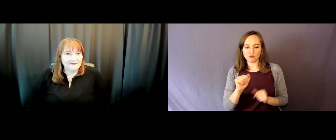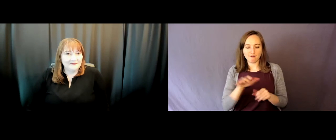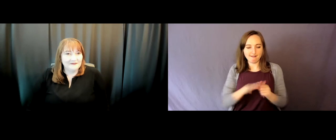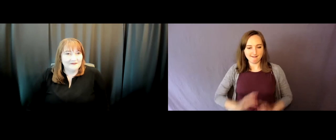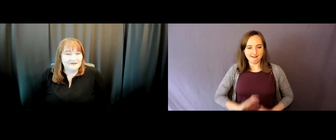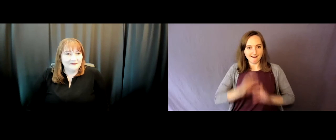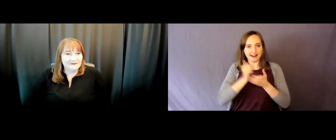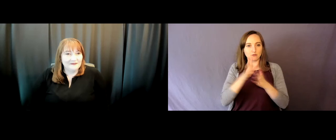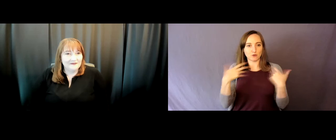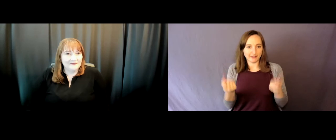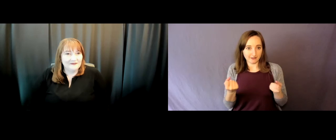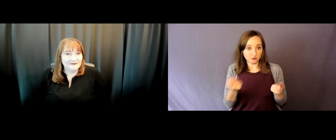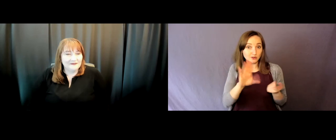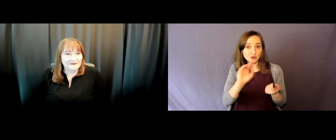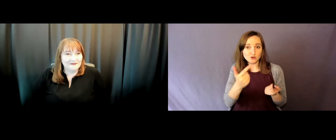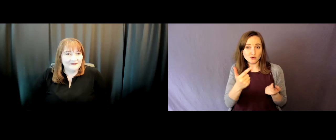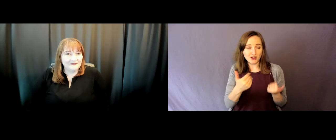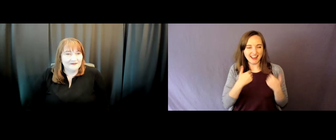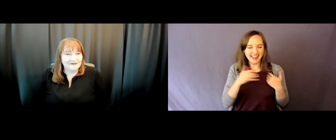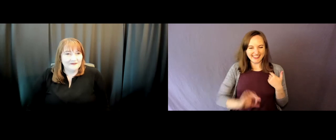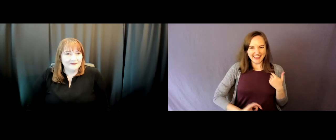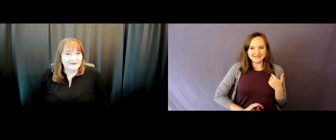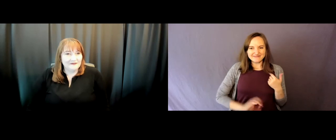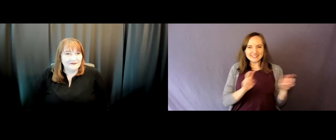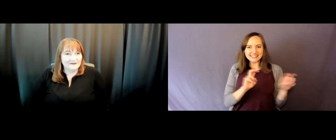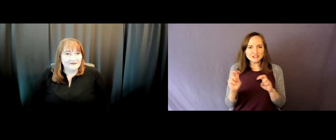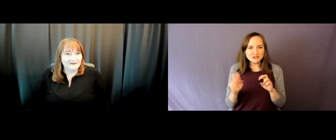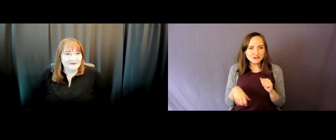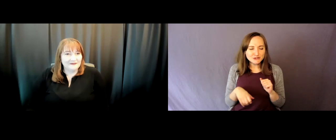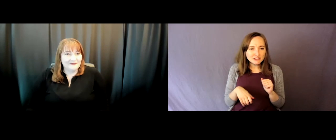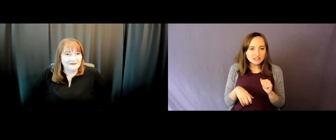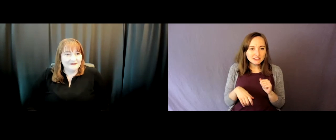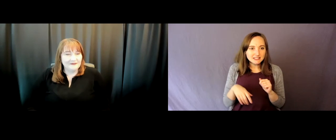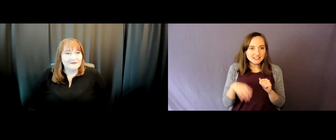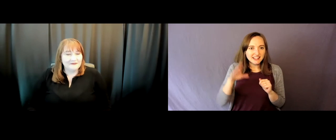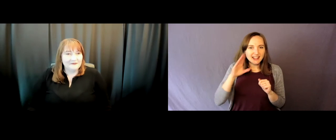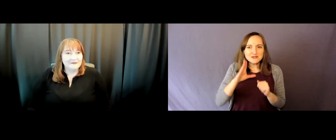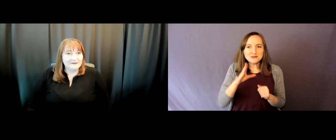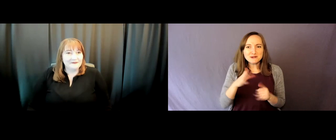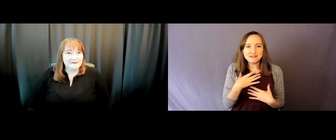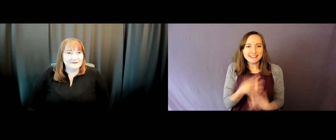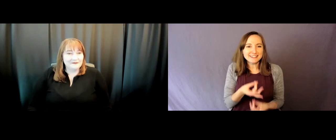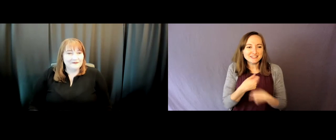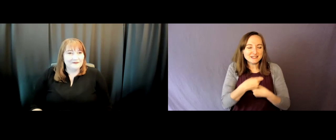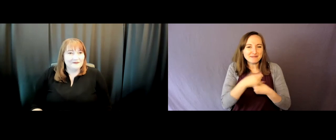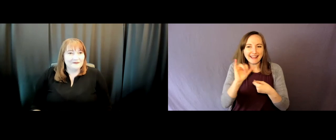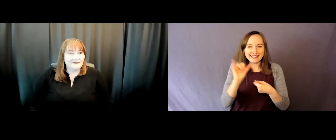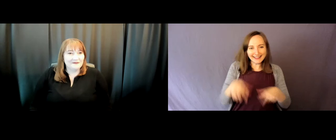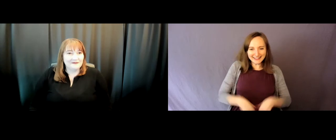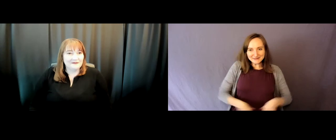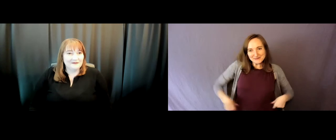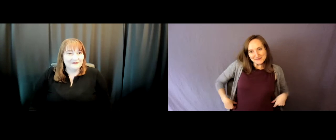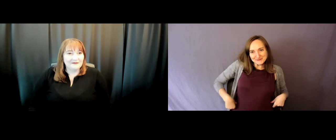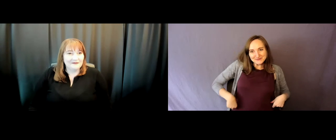you know, your dog in particular, she had that navel issue. It would be so much fun to make it like maybe a little belly